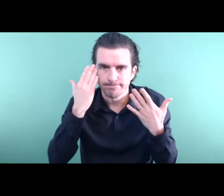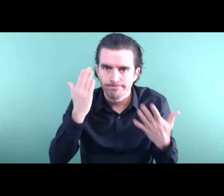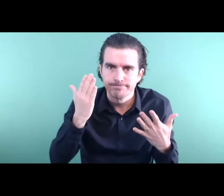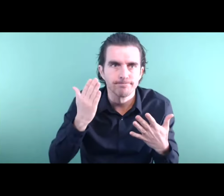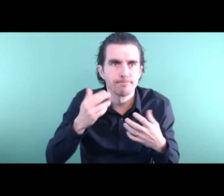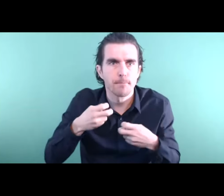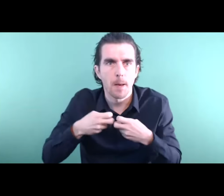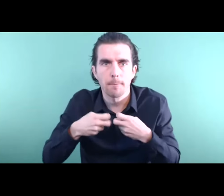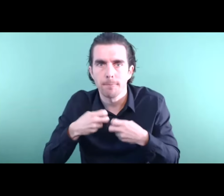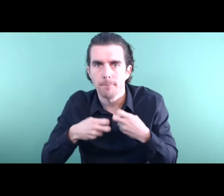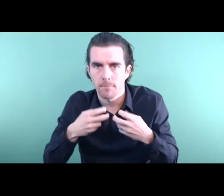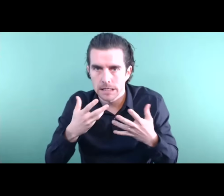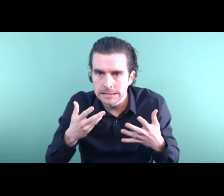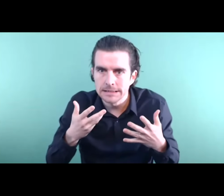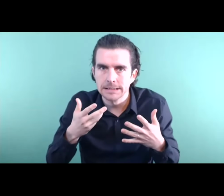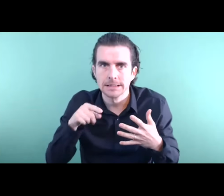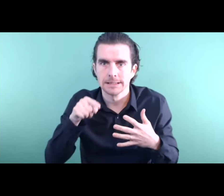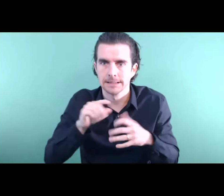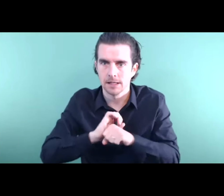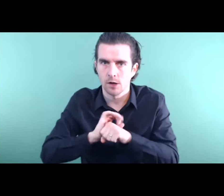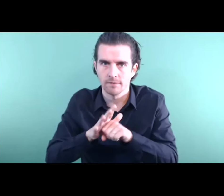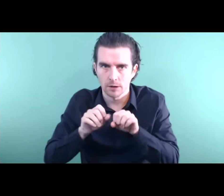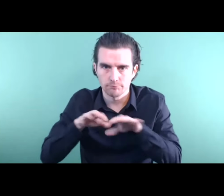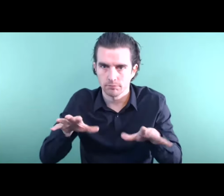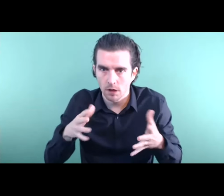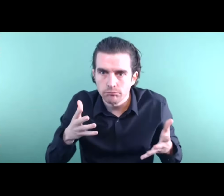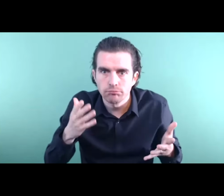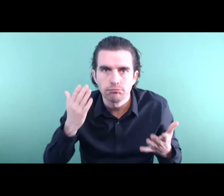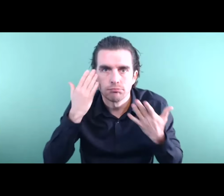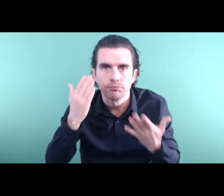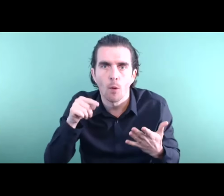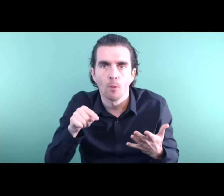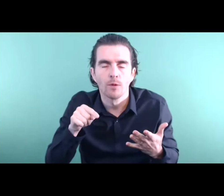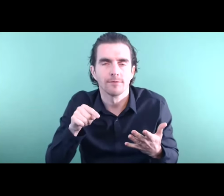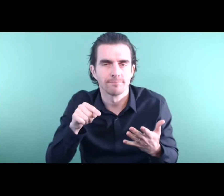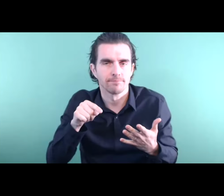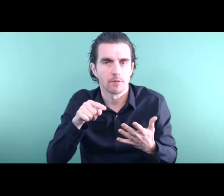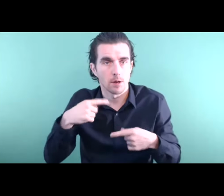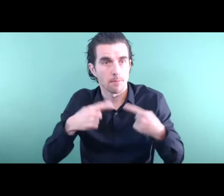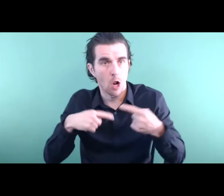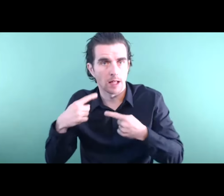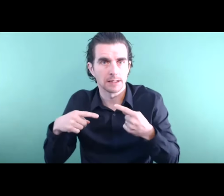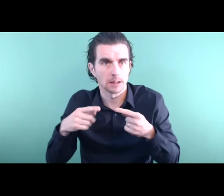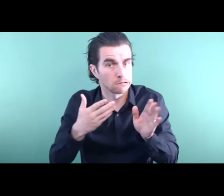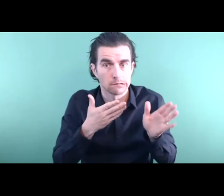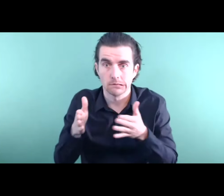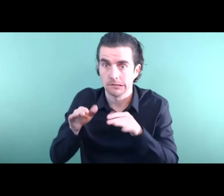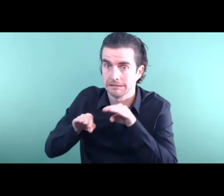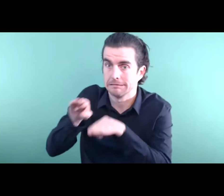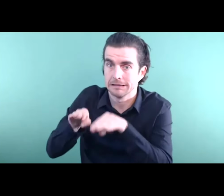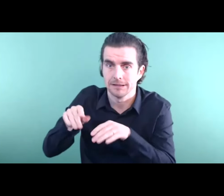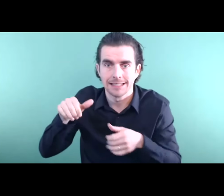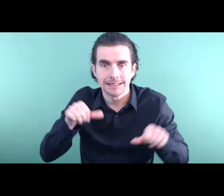institutionalization, segregated education, are the hardest to change. Here, scientific knowledge is mostly ignored